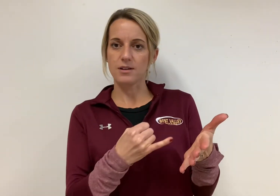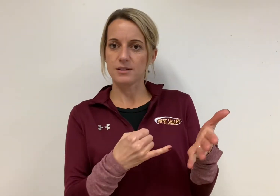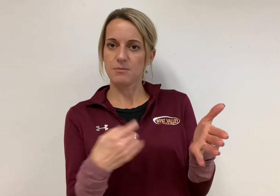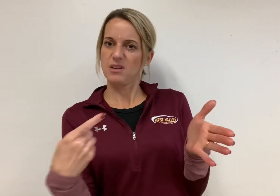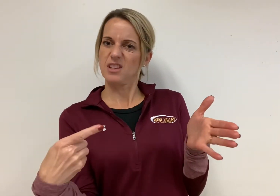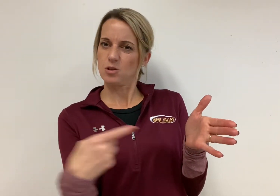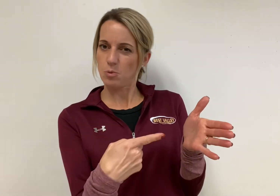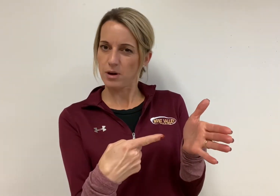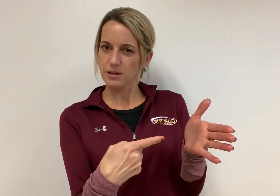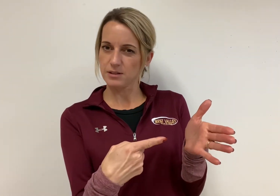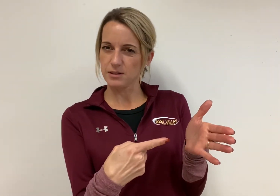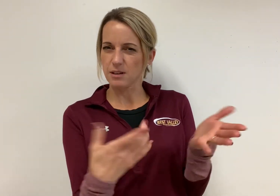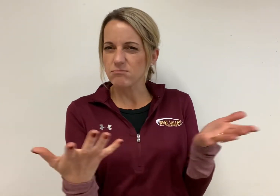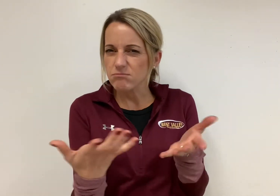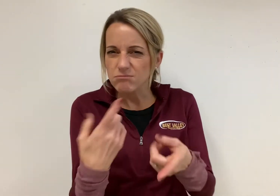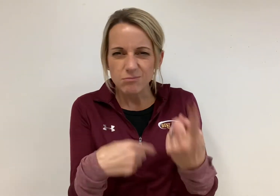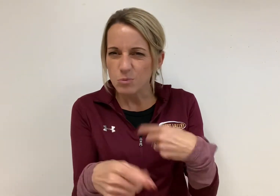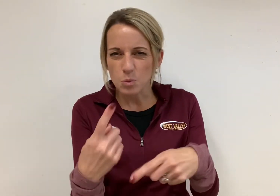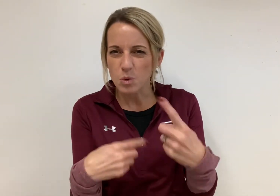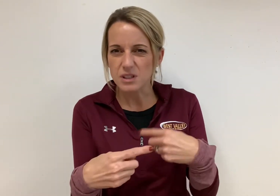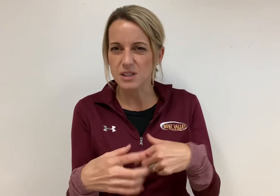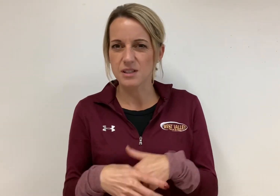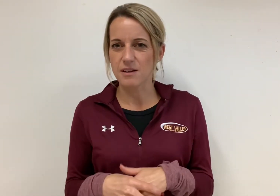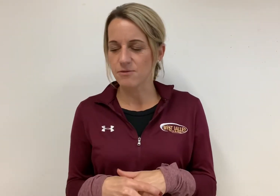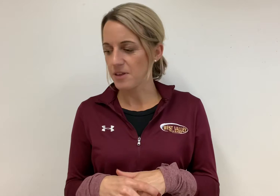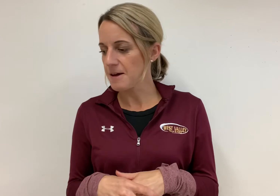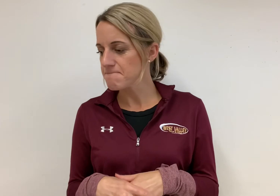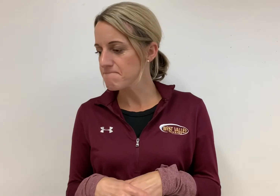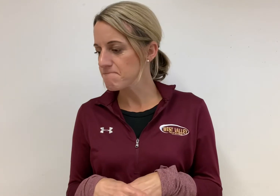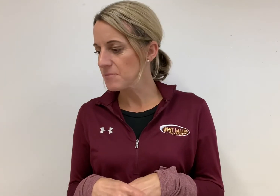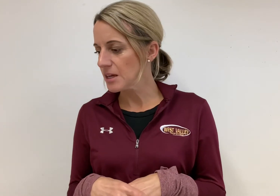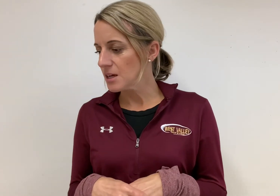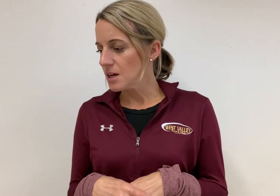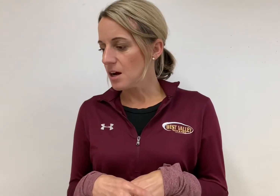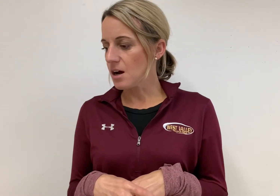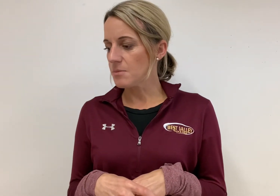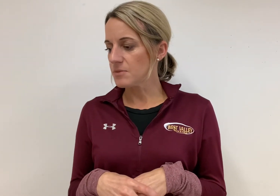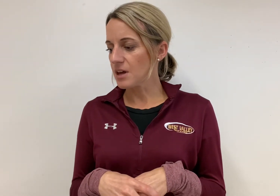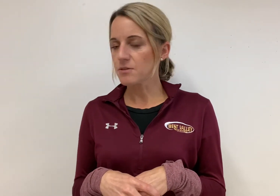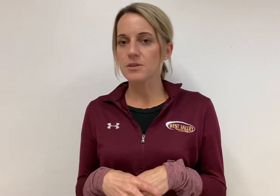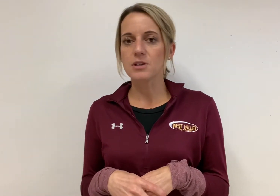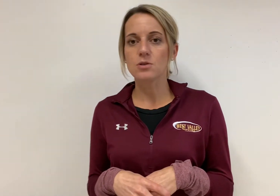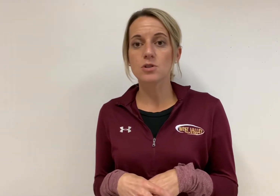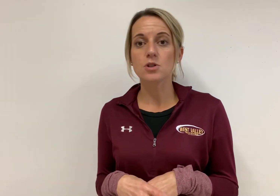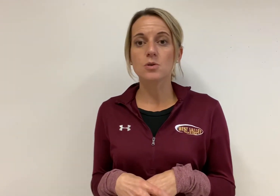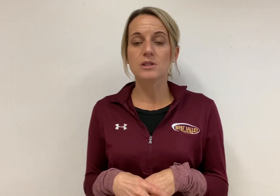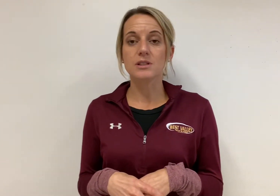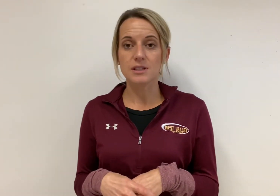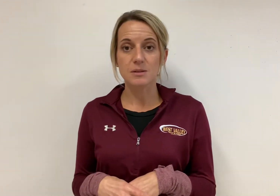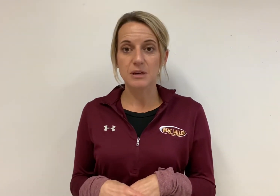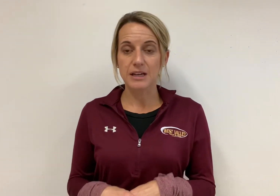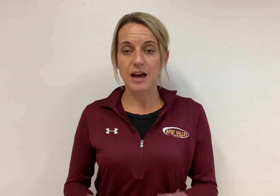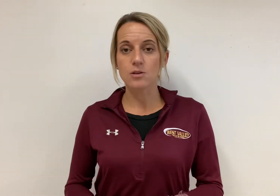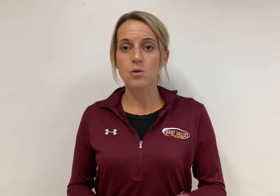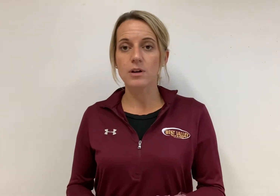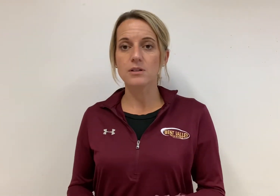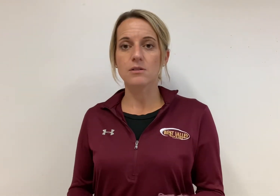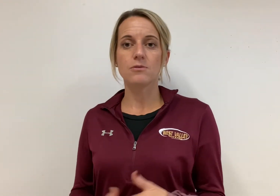thing, then you point and say, what's the sign for that? The other thing you can do is list them in a category. So if it's